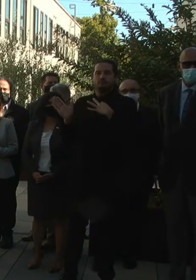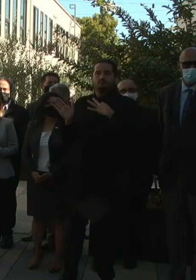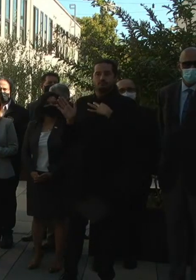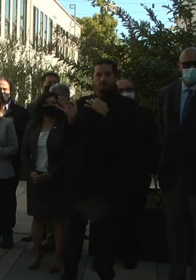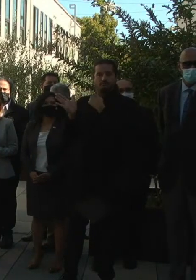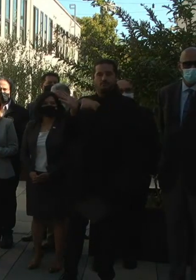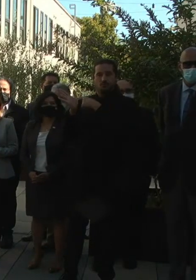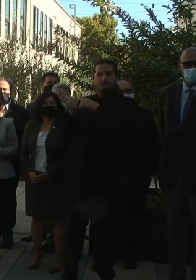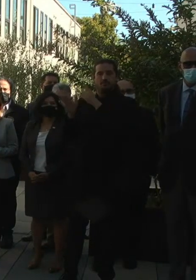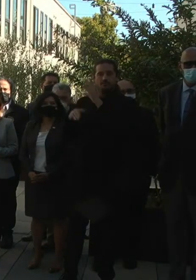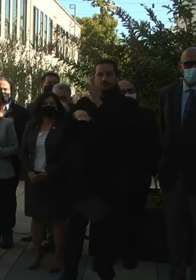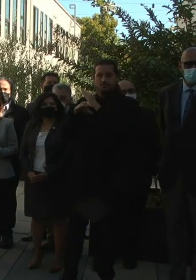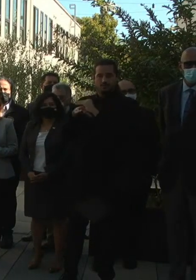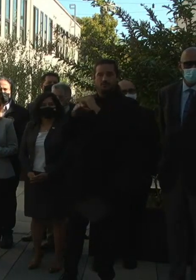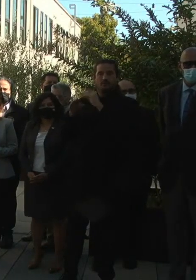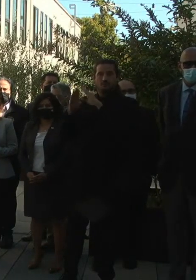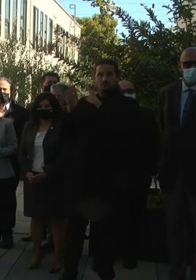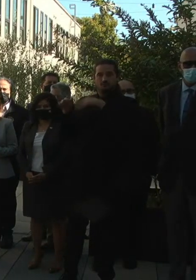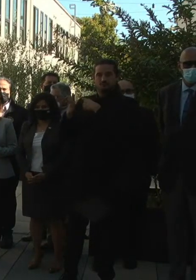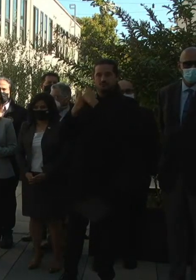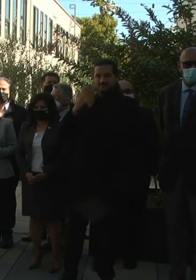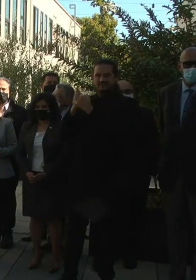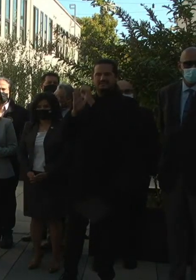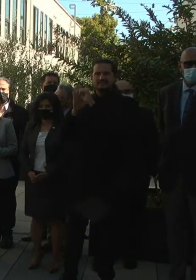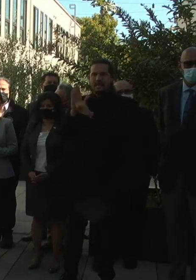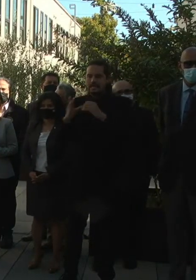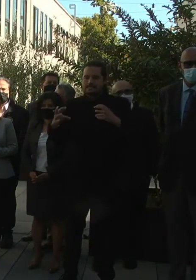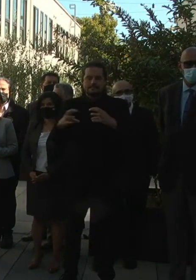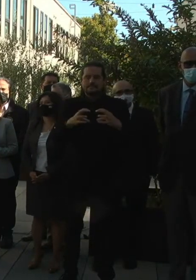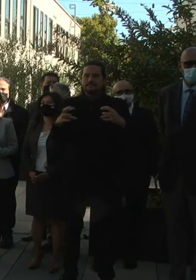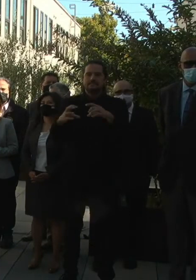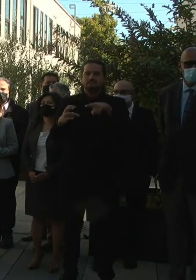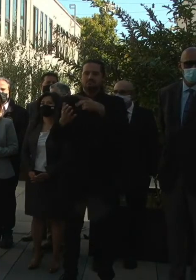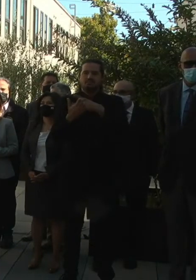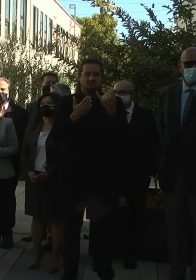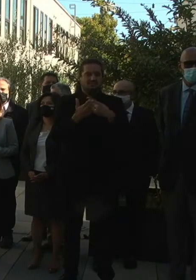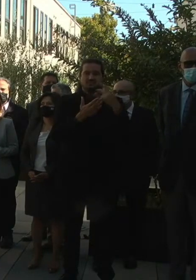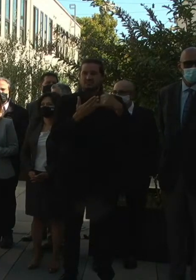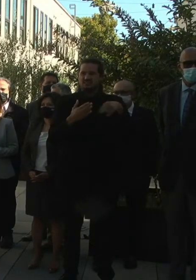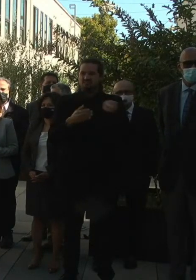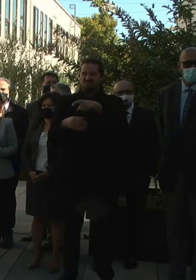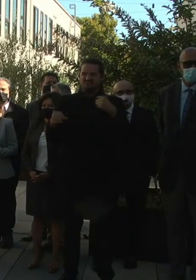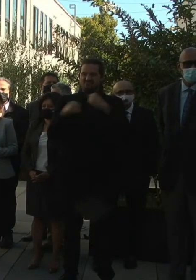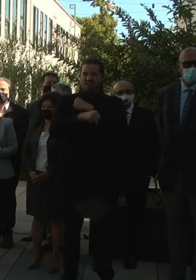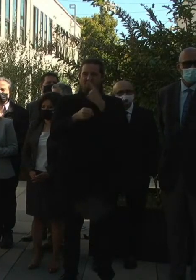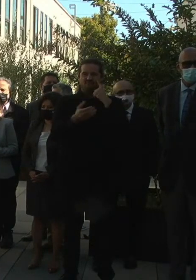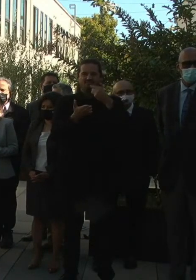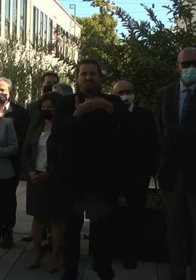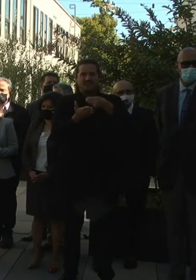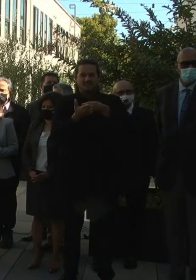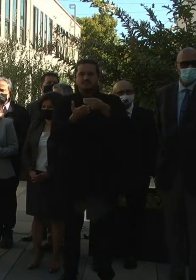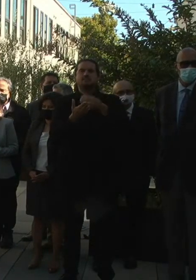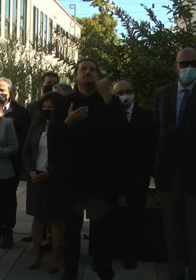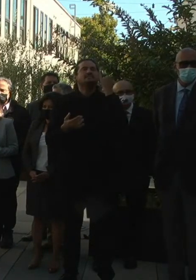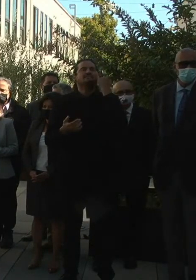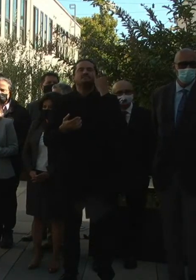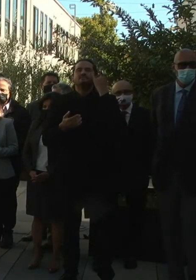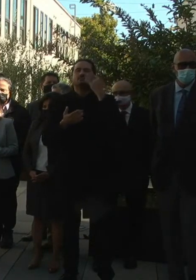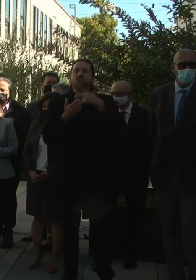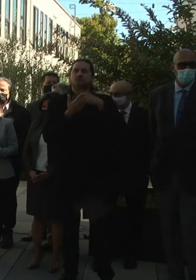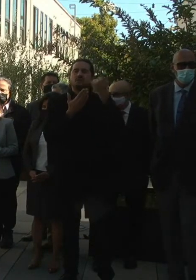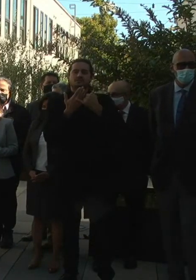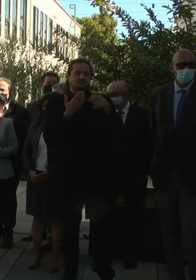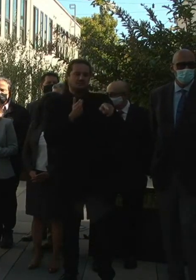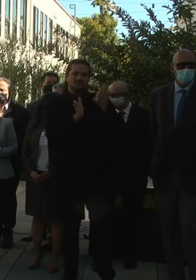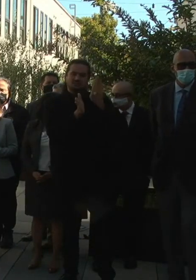projects against each other in a fight for funding. And typically what ends up happening is that the projects with the cheapest construction costs are the ones that